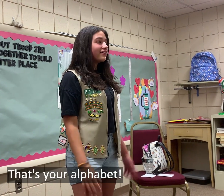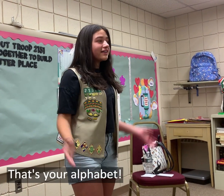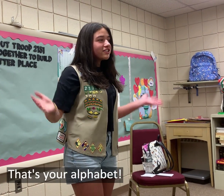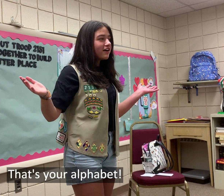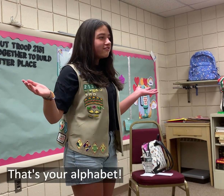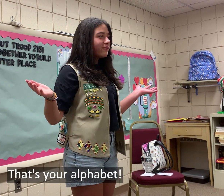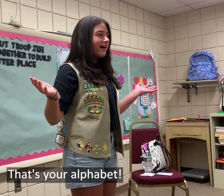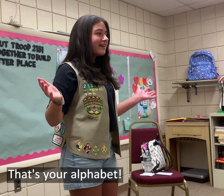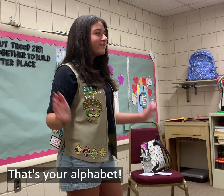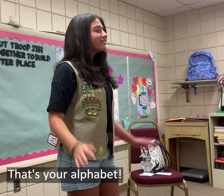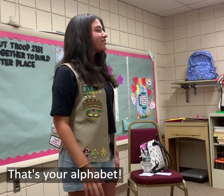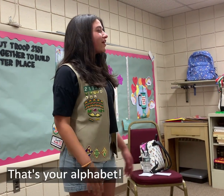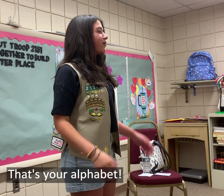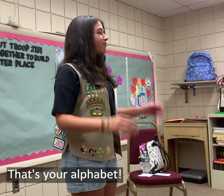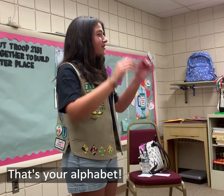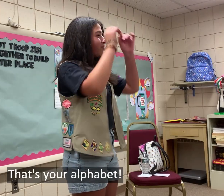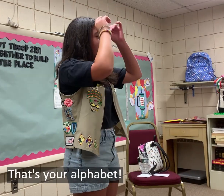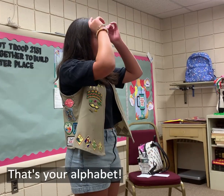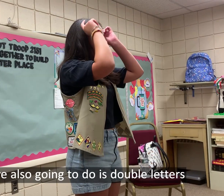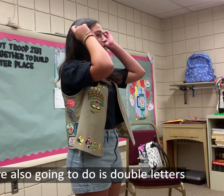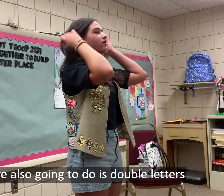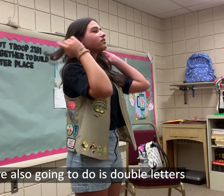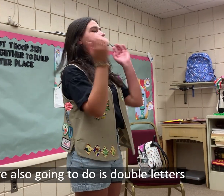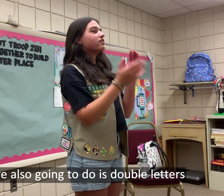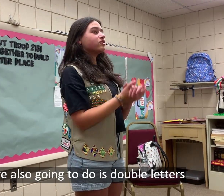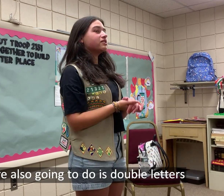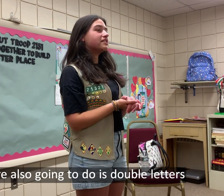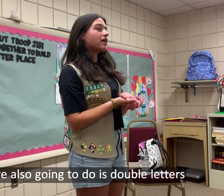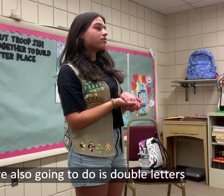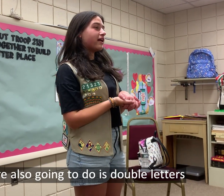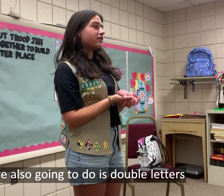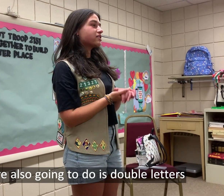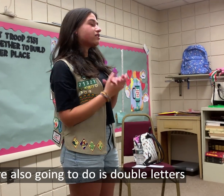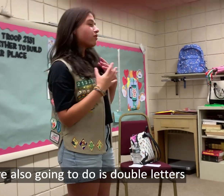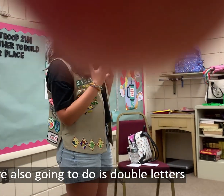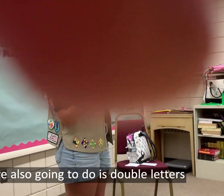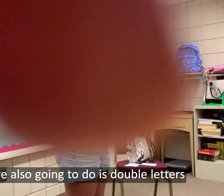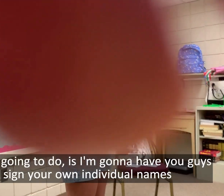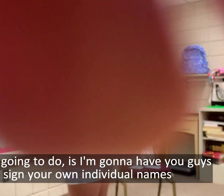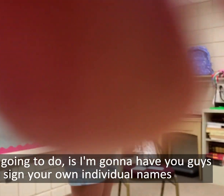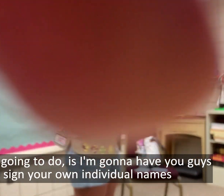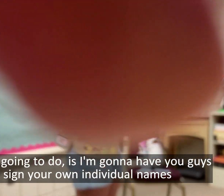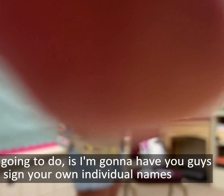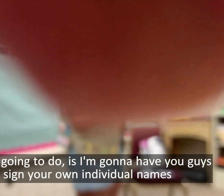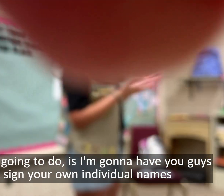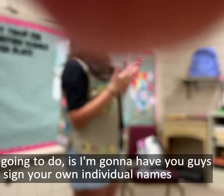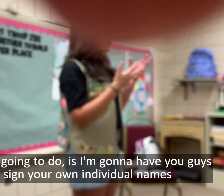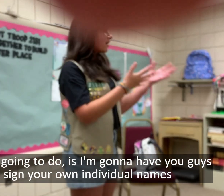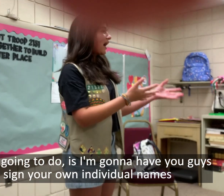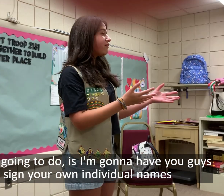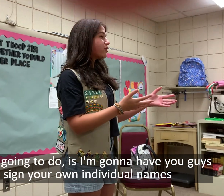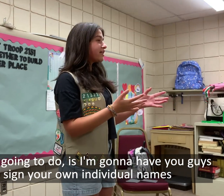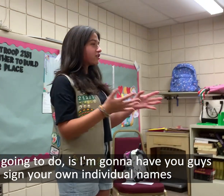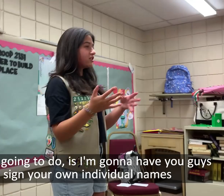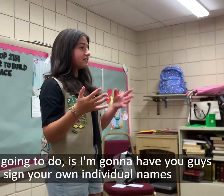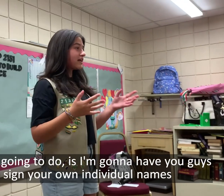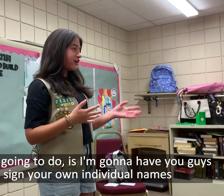That's your alphabet. So what we're also gonna do is double letters. So what we're gonna do is I'm gonna have you guys learn to sign your